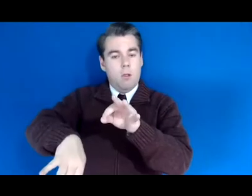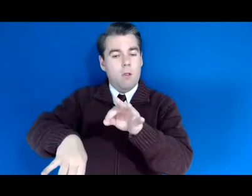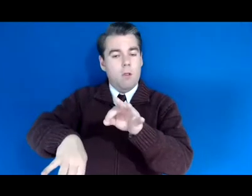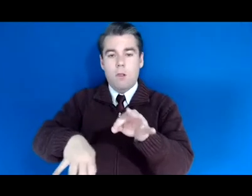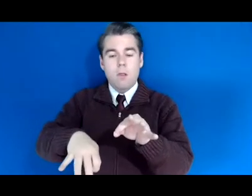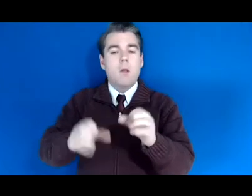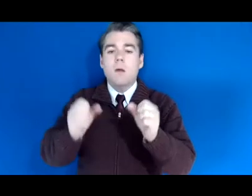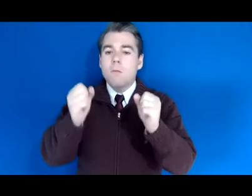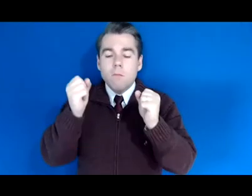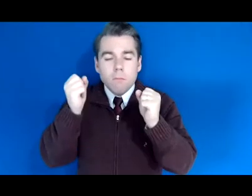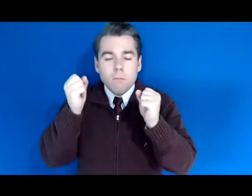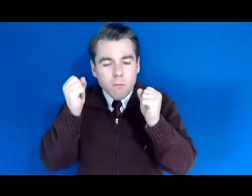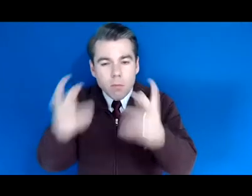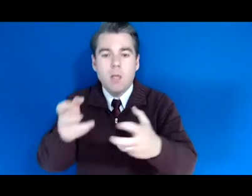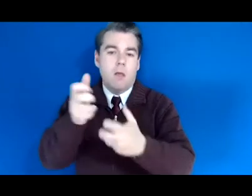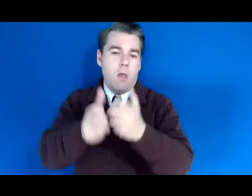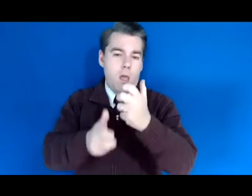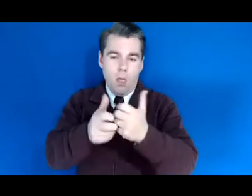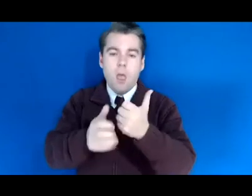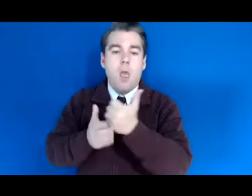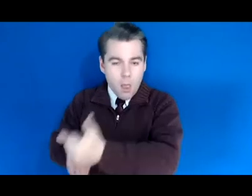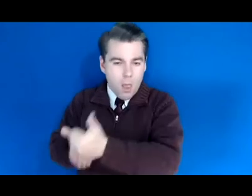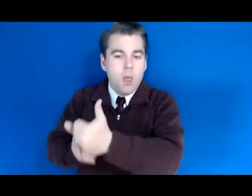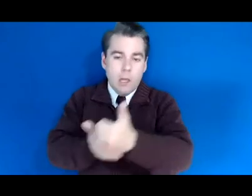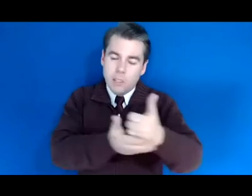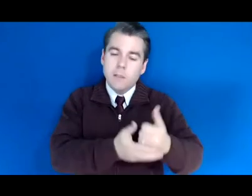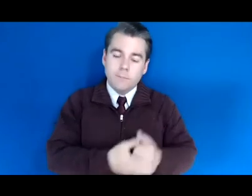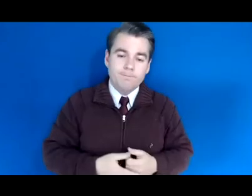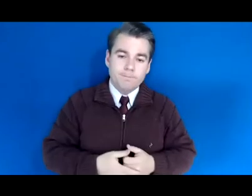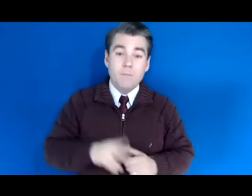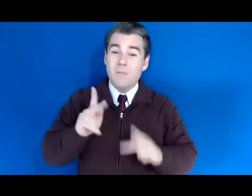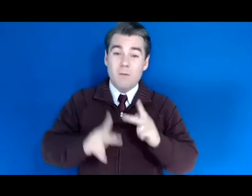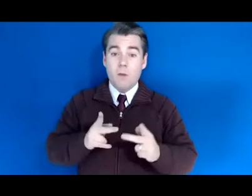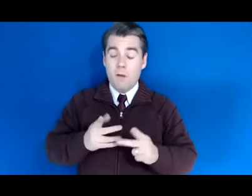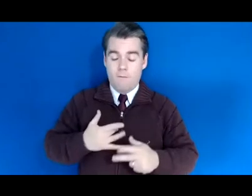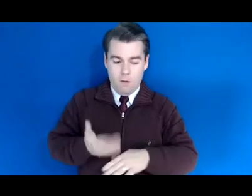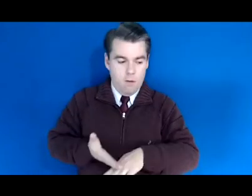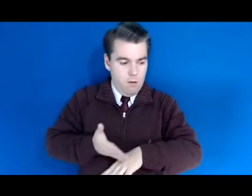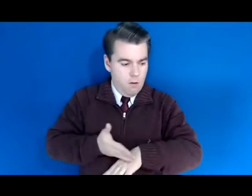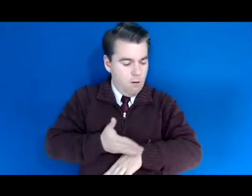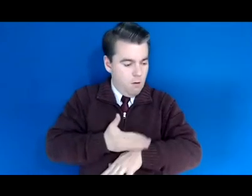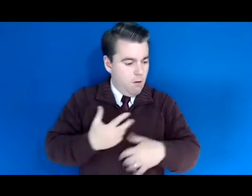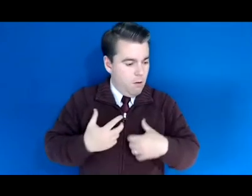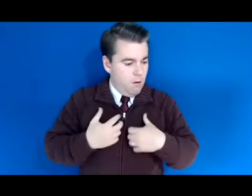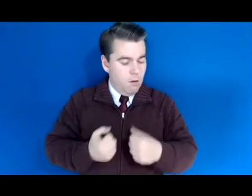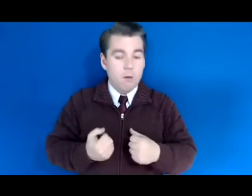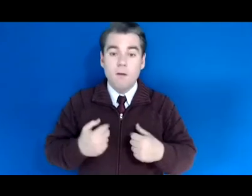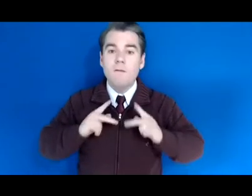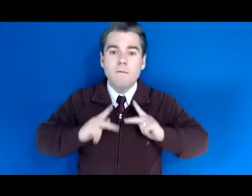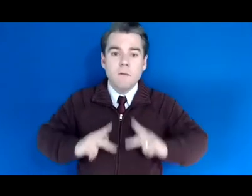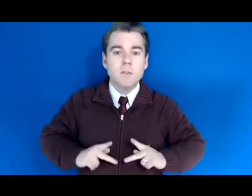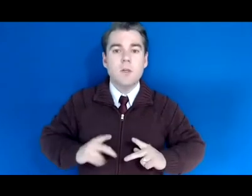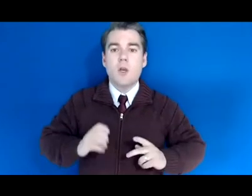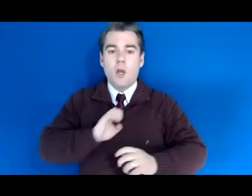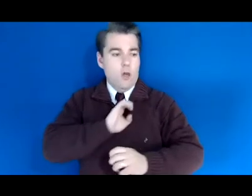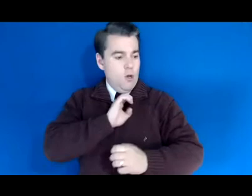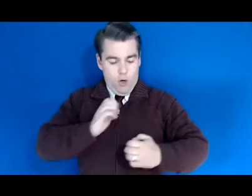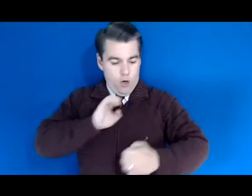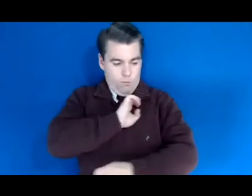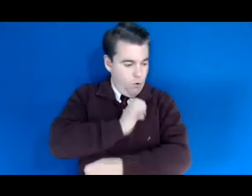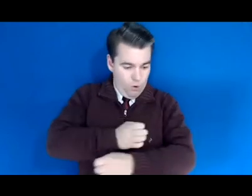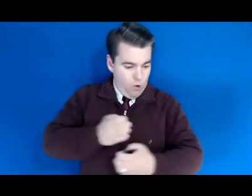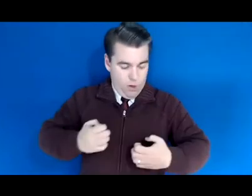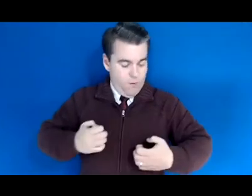issues. When people start feeling better, they have more physical and emotional ability to consider improving their